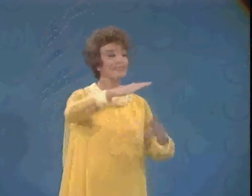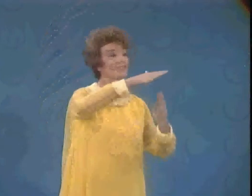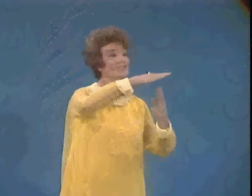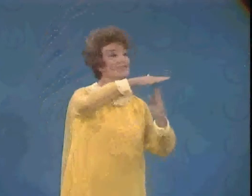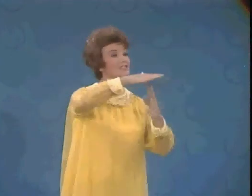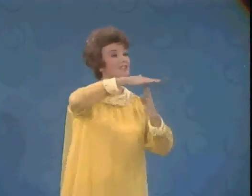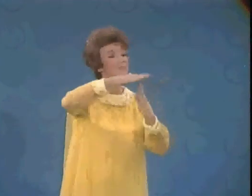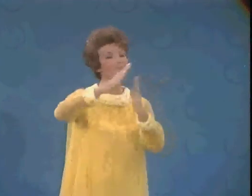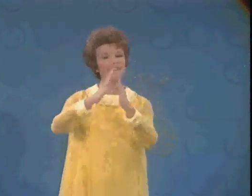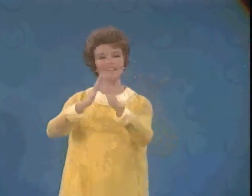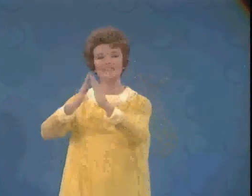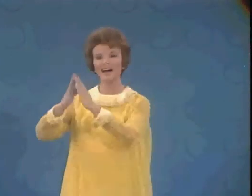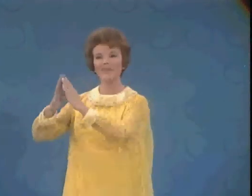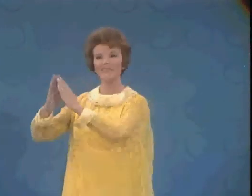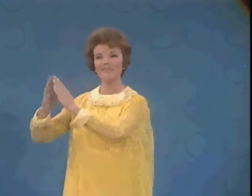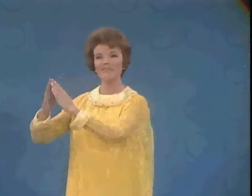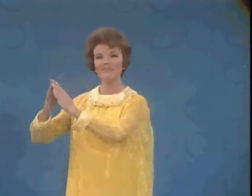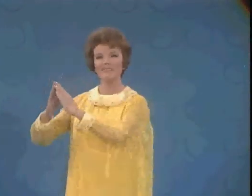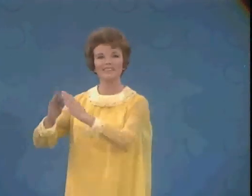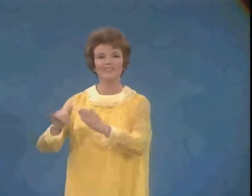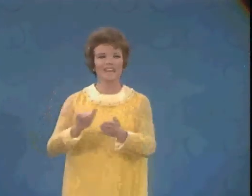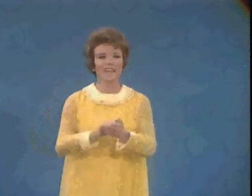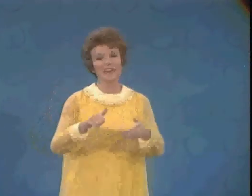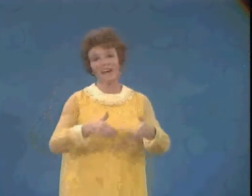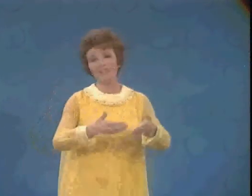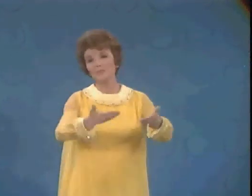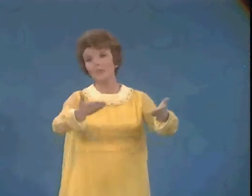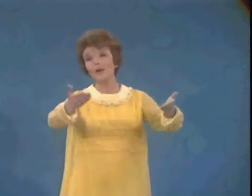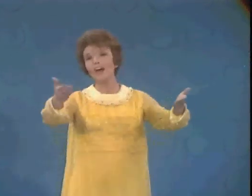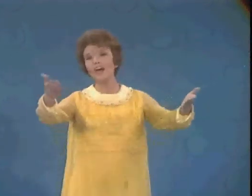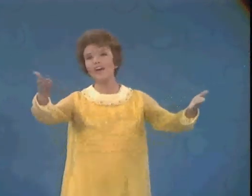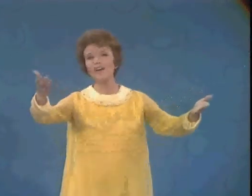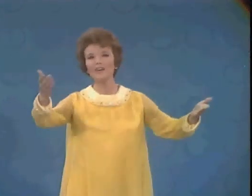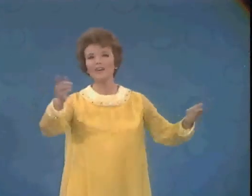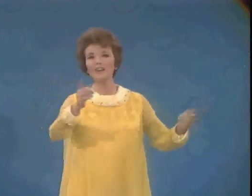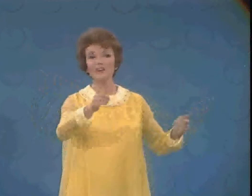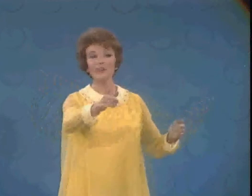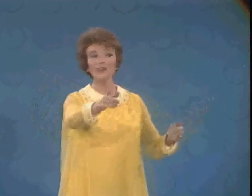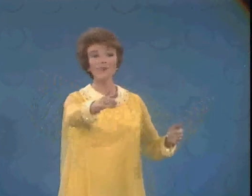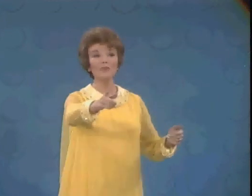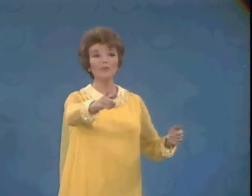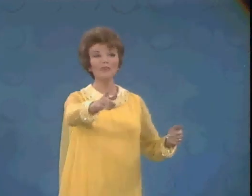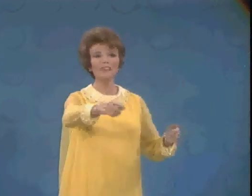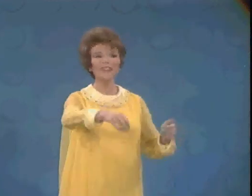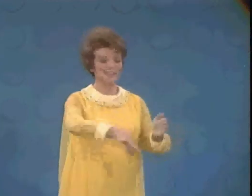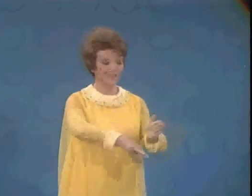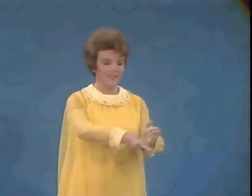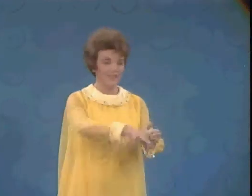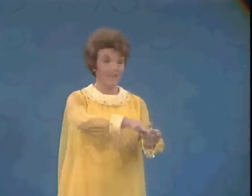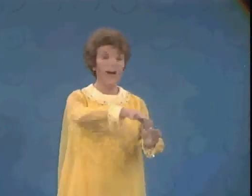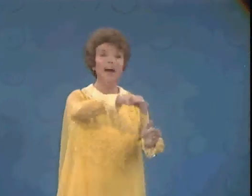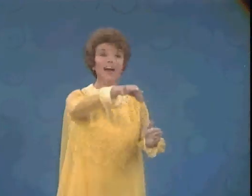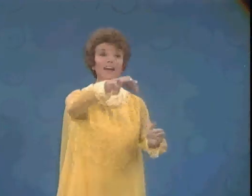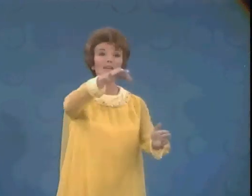the chimney tops. That's where you'll find